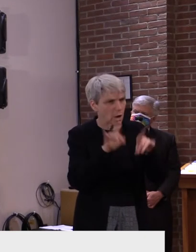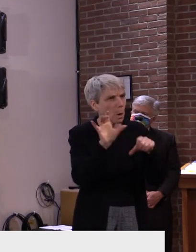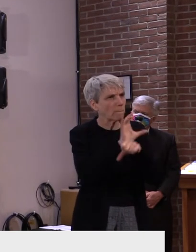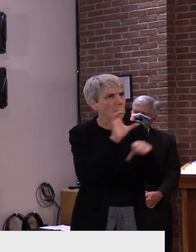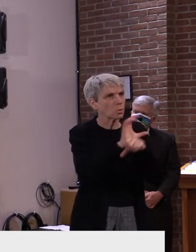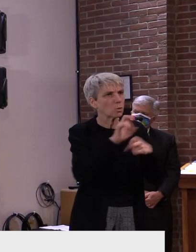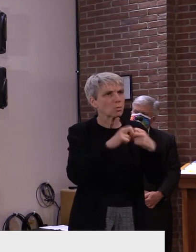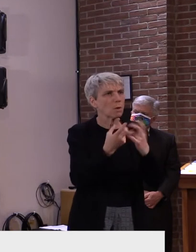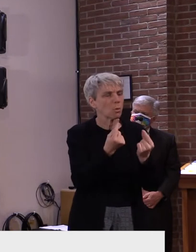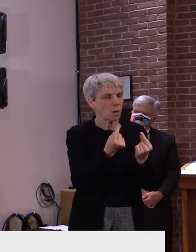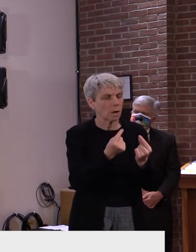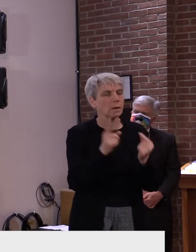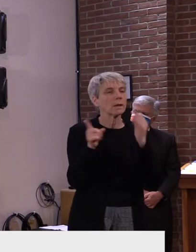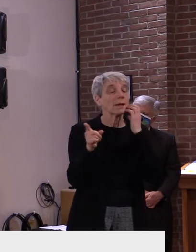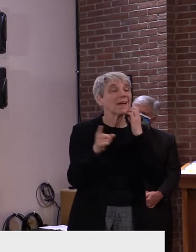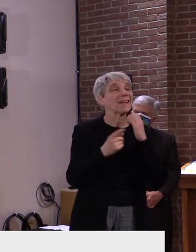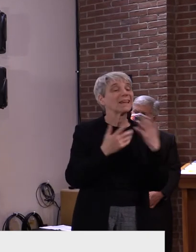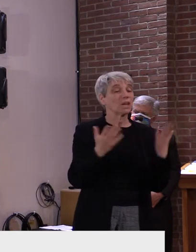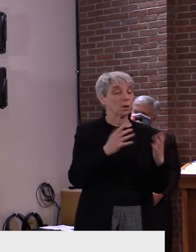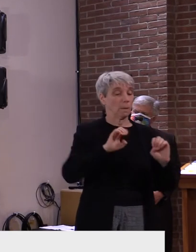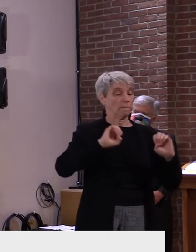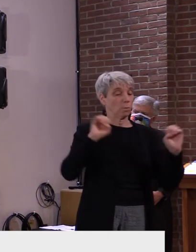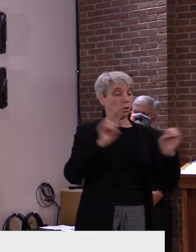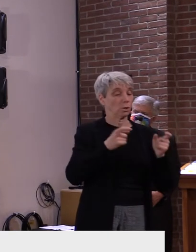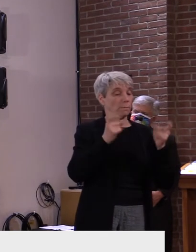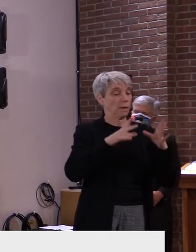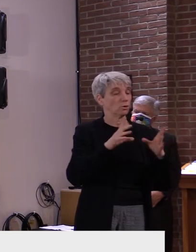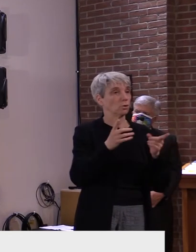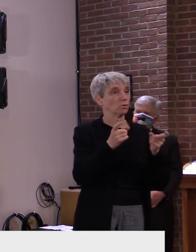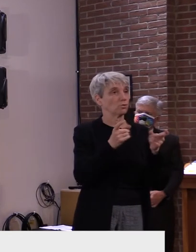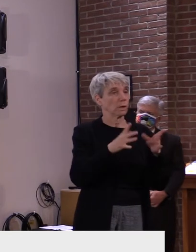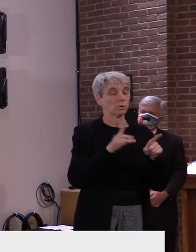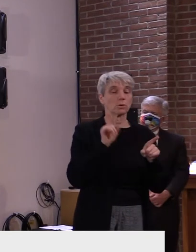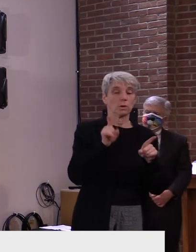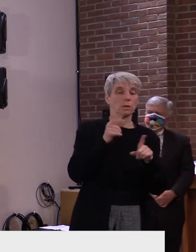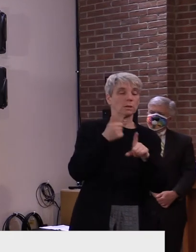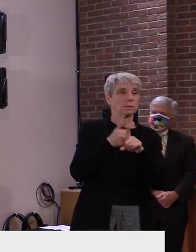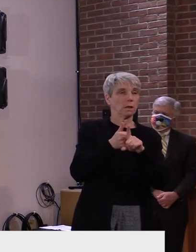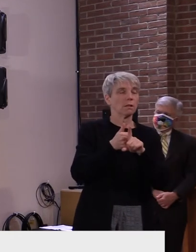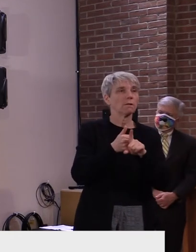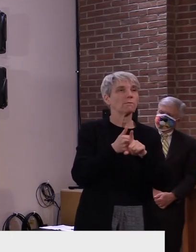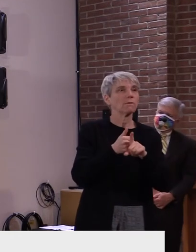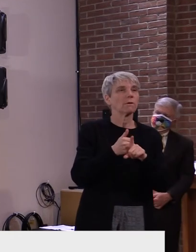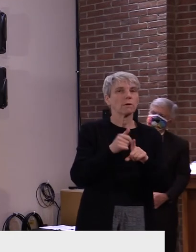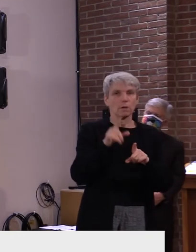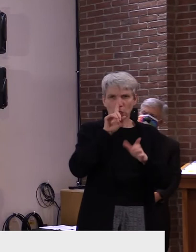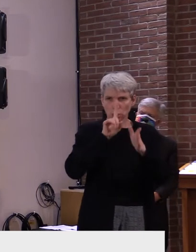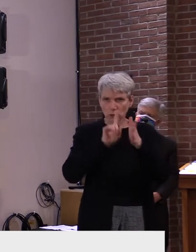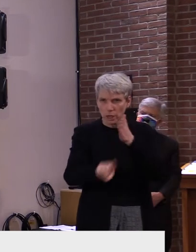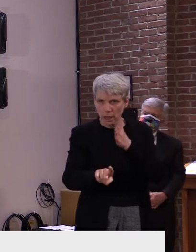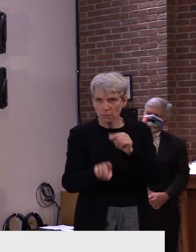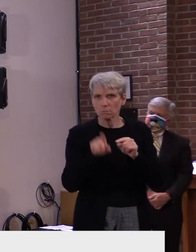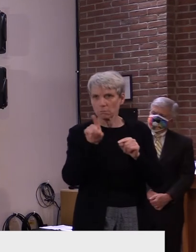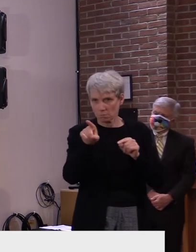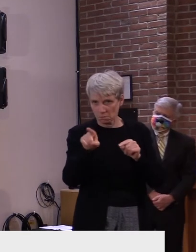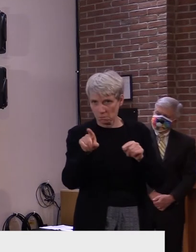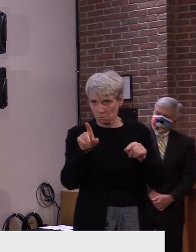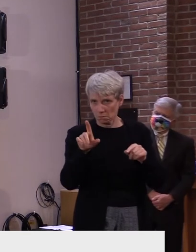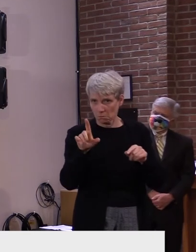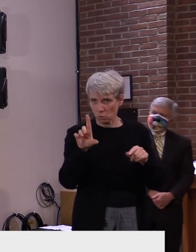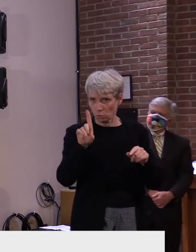emergency management director bornemann uh reached out through channels in emergency management to ascertain under what circumstances